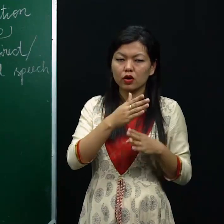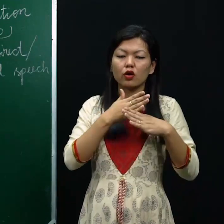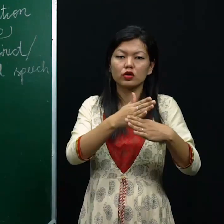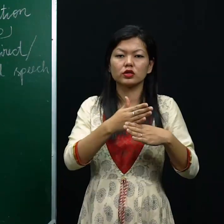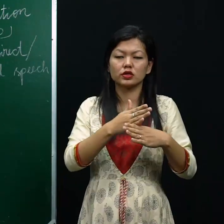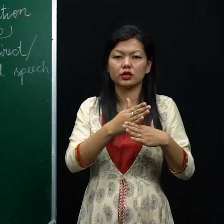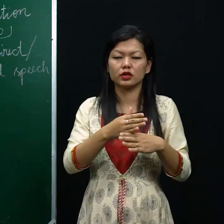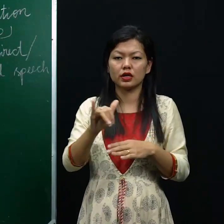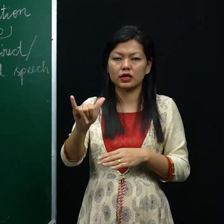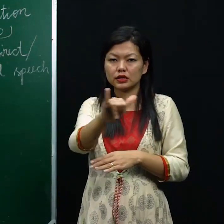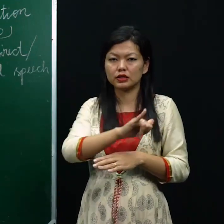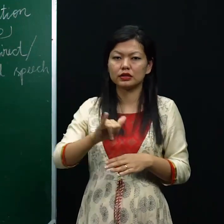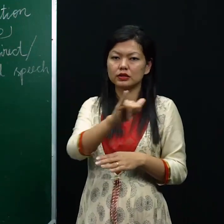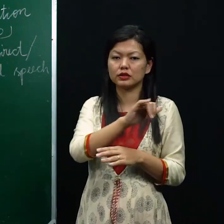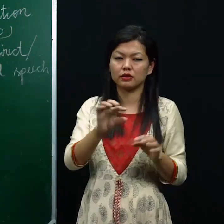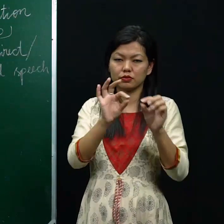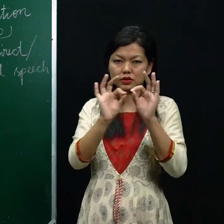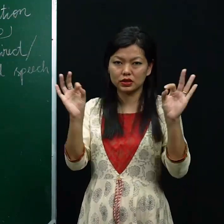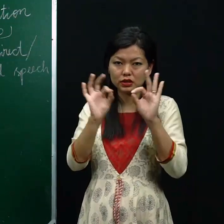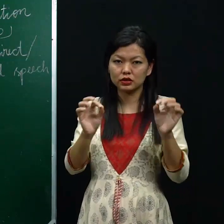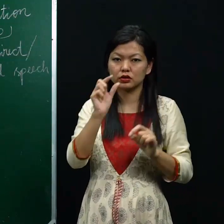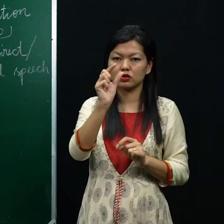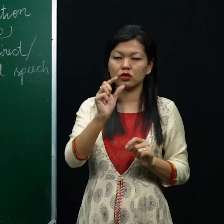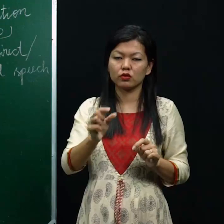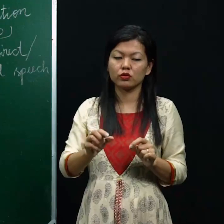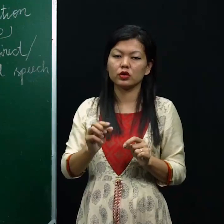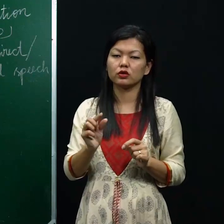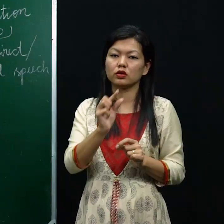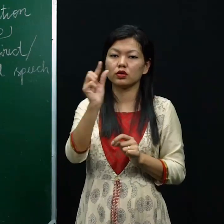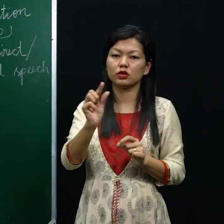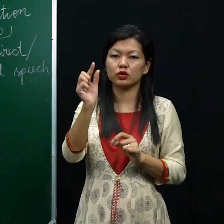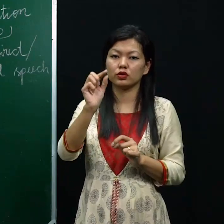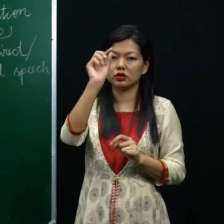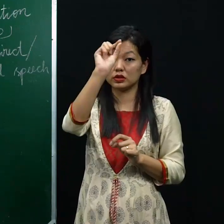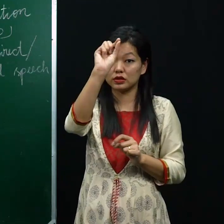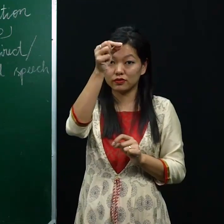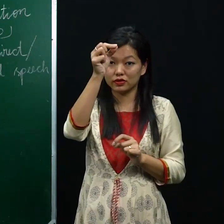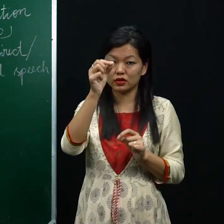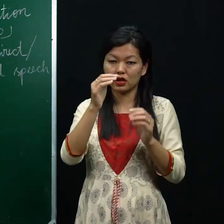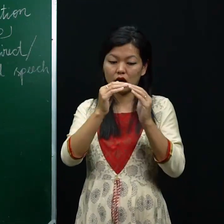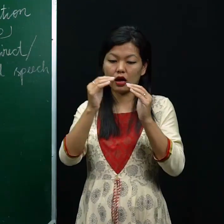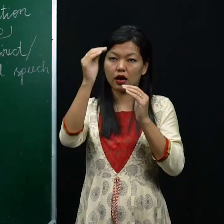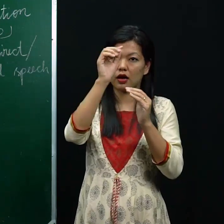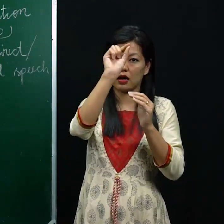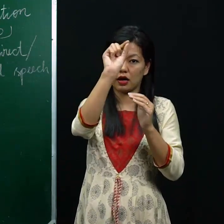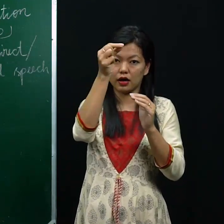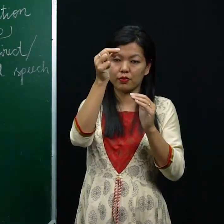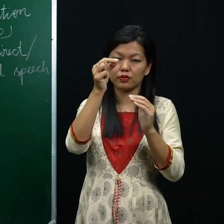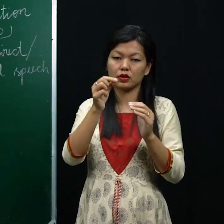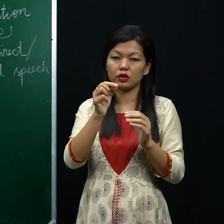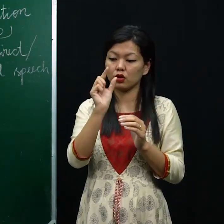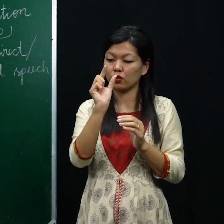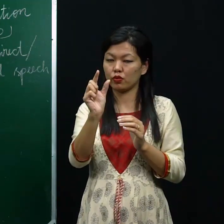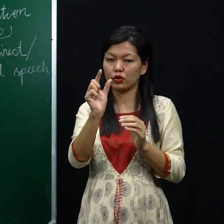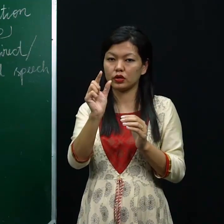who was speaking, then only you can use the inverted commas. Whereas in the indirect speech or reported speech,